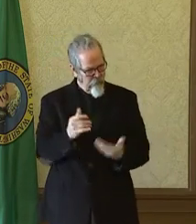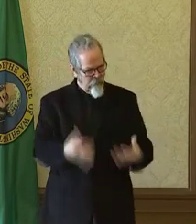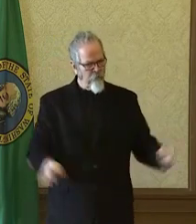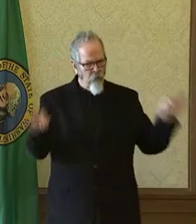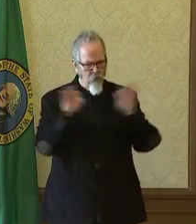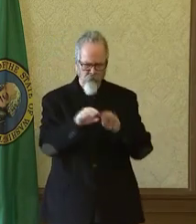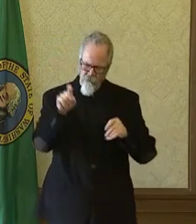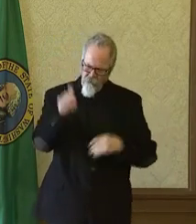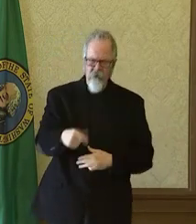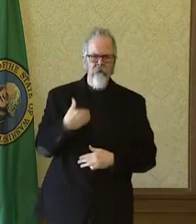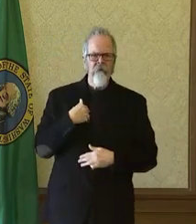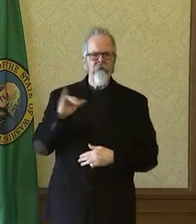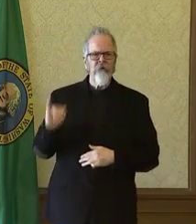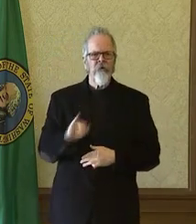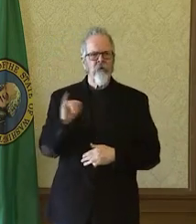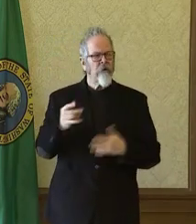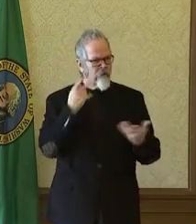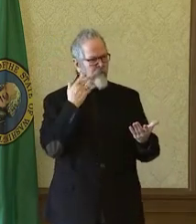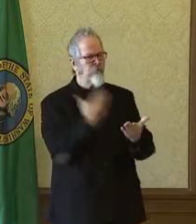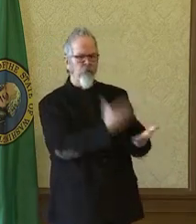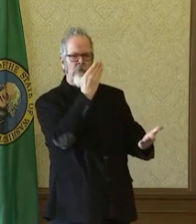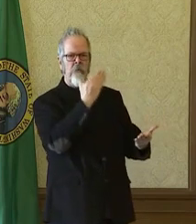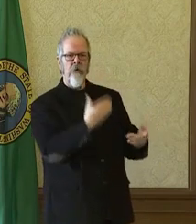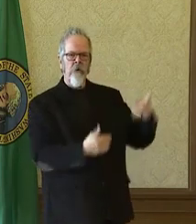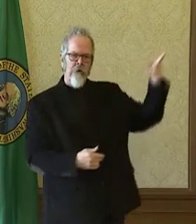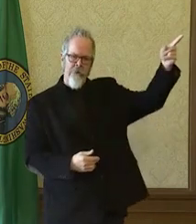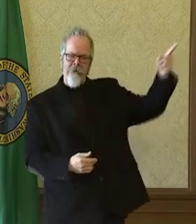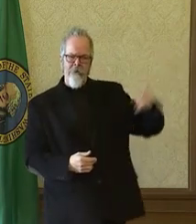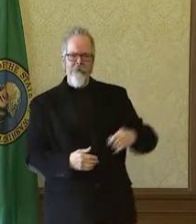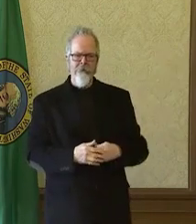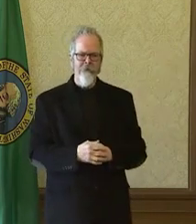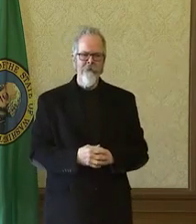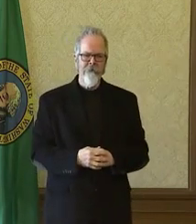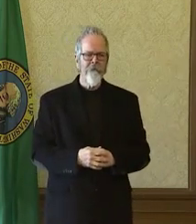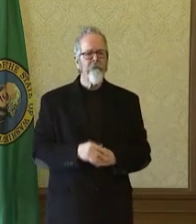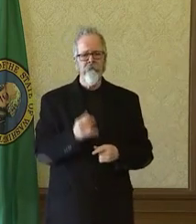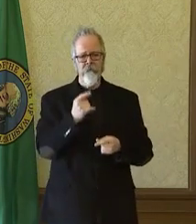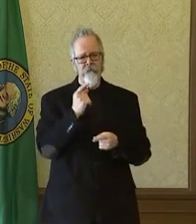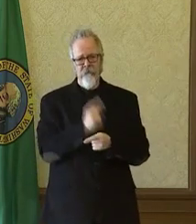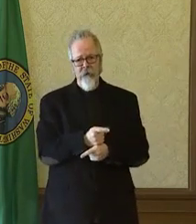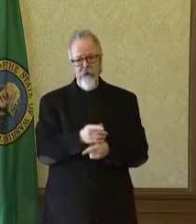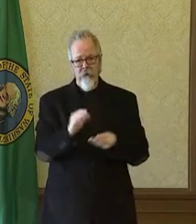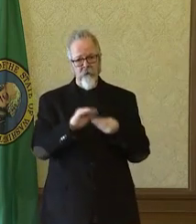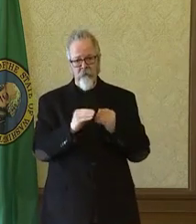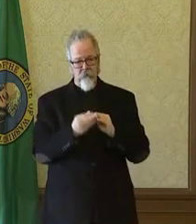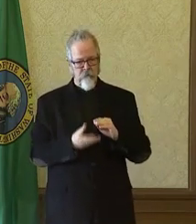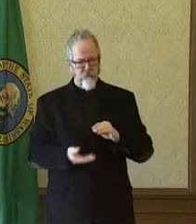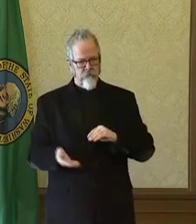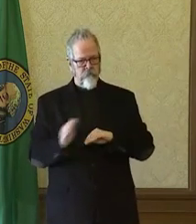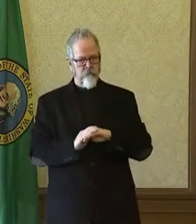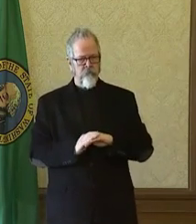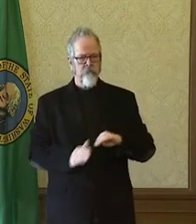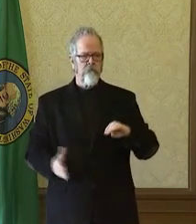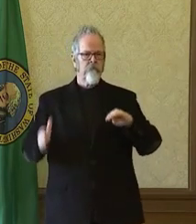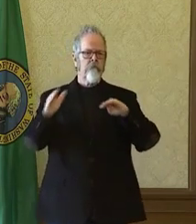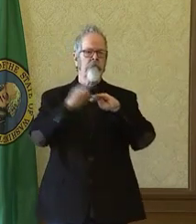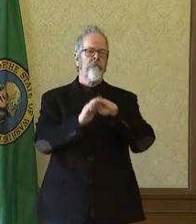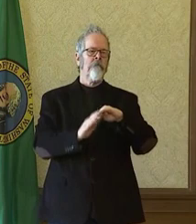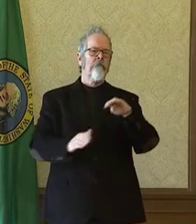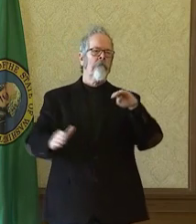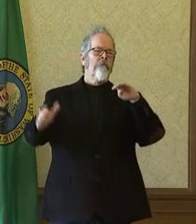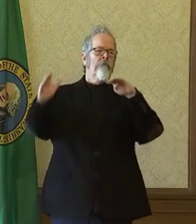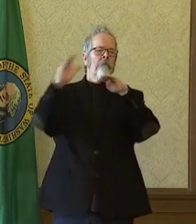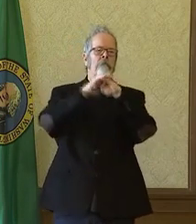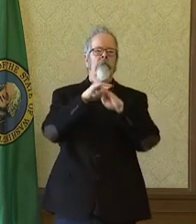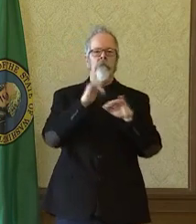increased numbers, we will have to add resources to process applications and develop new